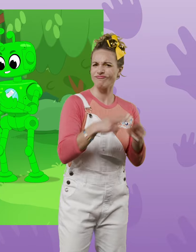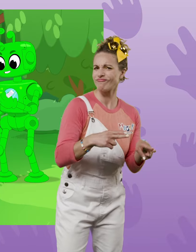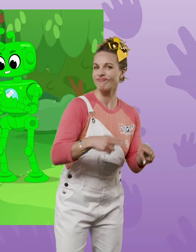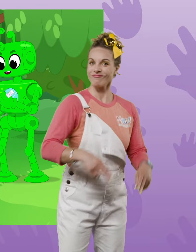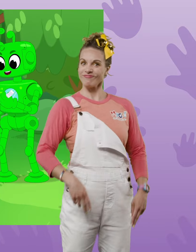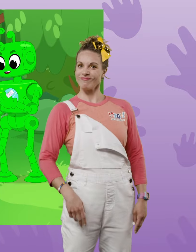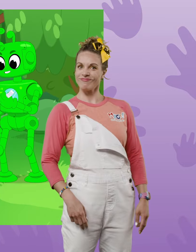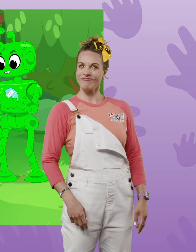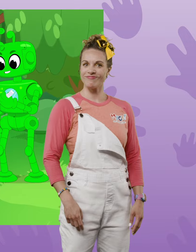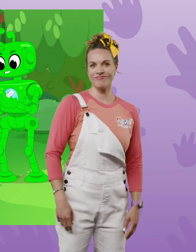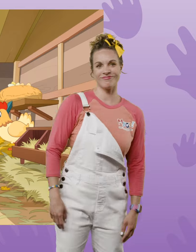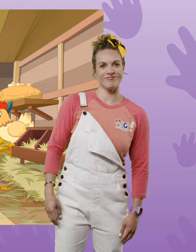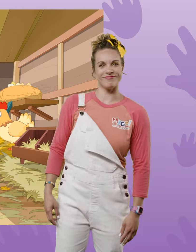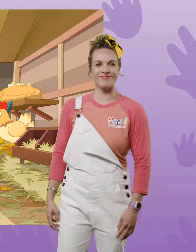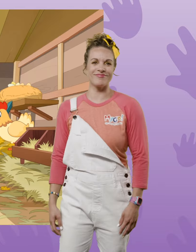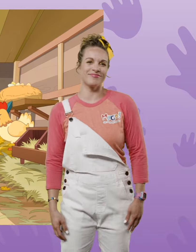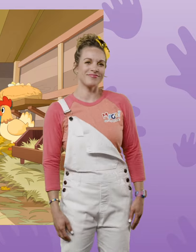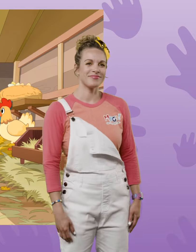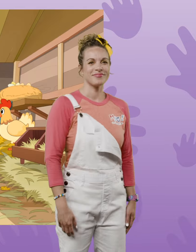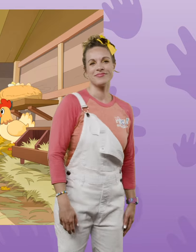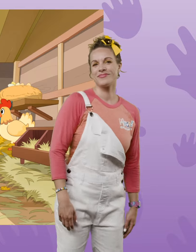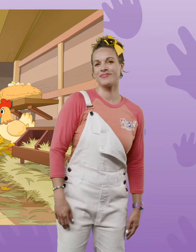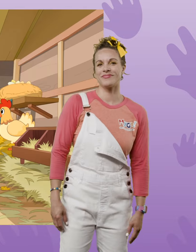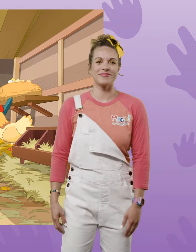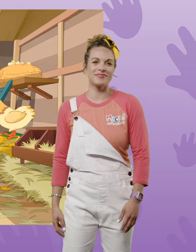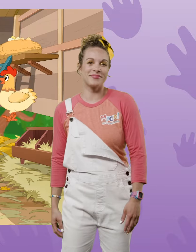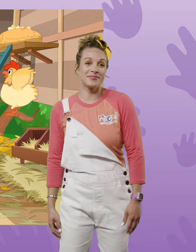Morphle. It hurts!